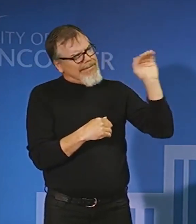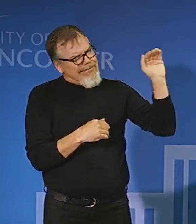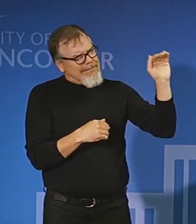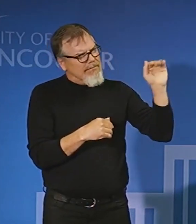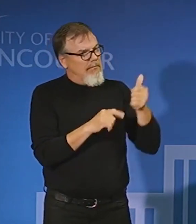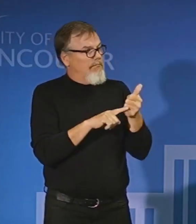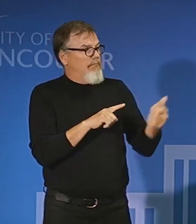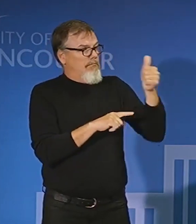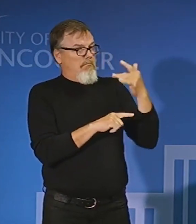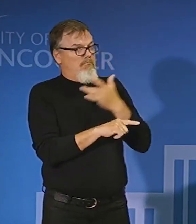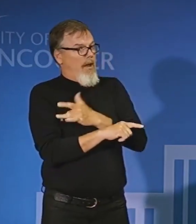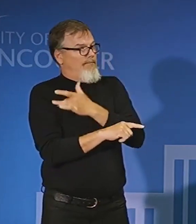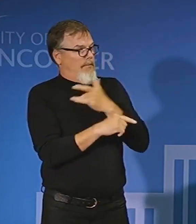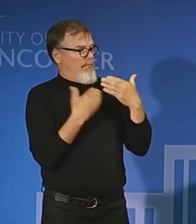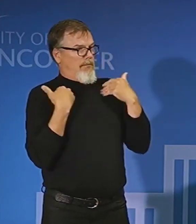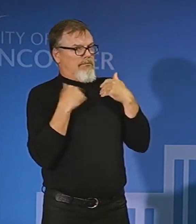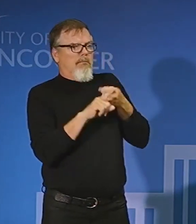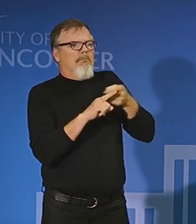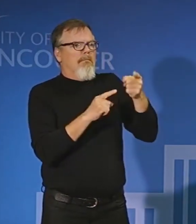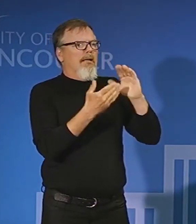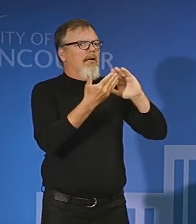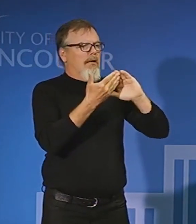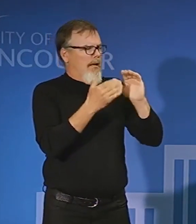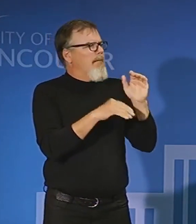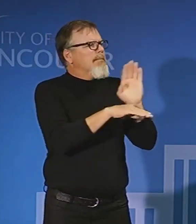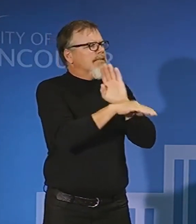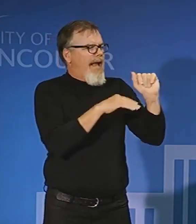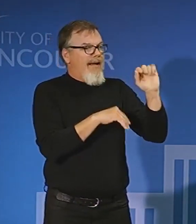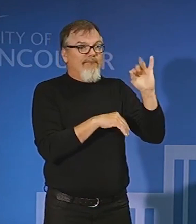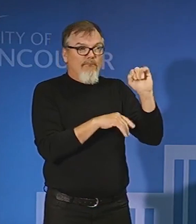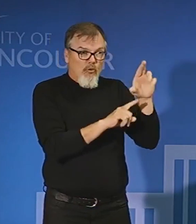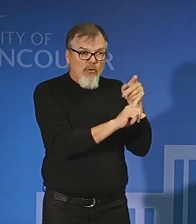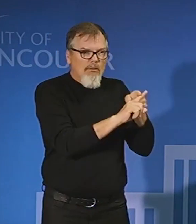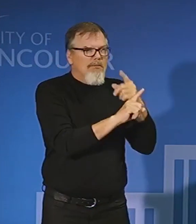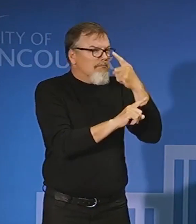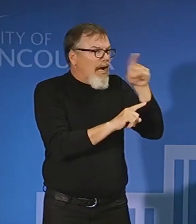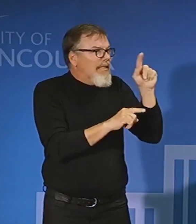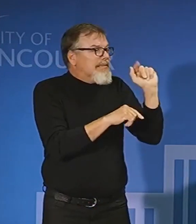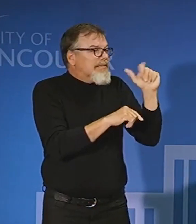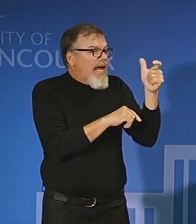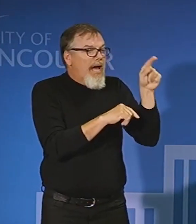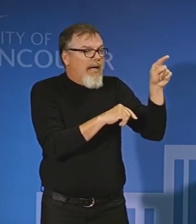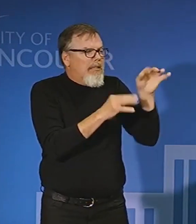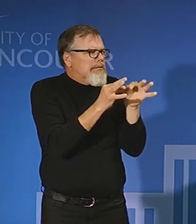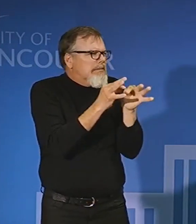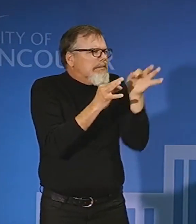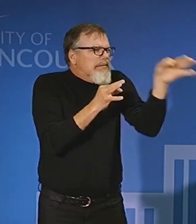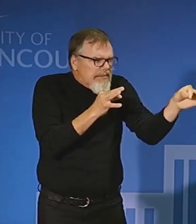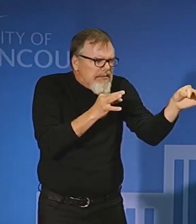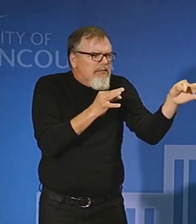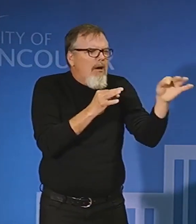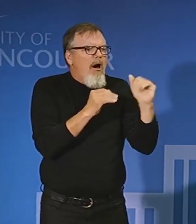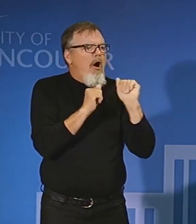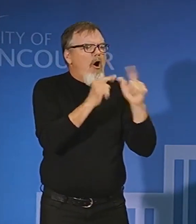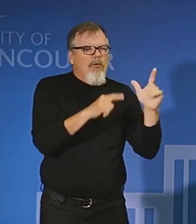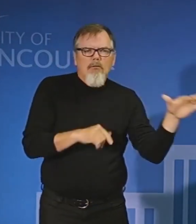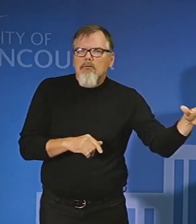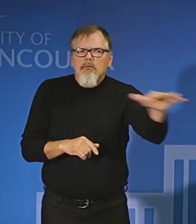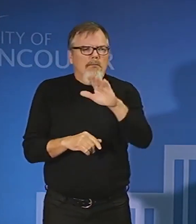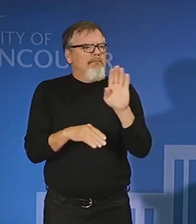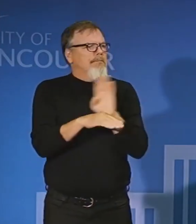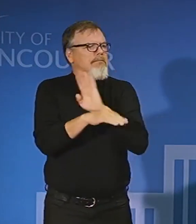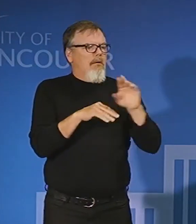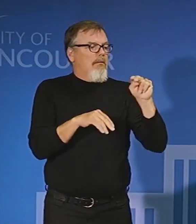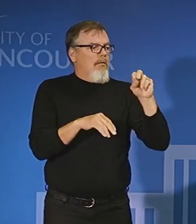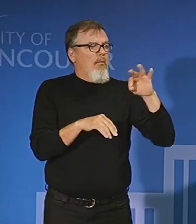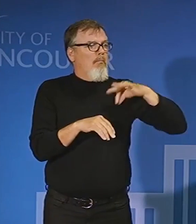existing provincial property tax deferment program to cover all businesses and nonprofits. That would provide